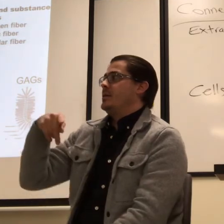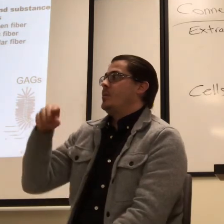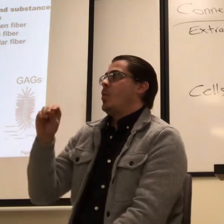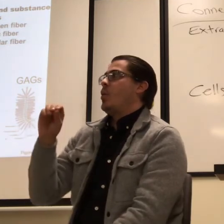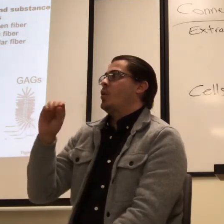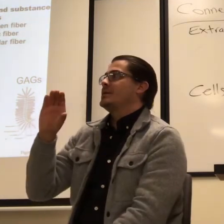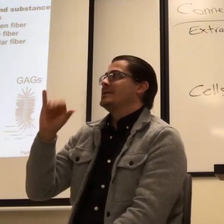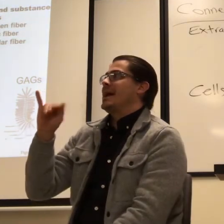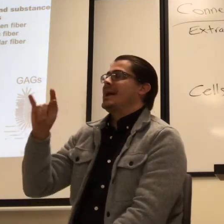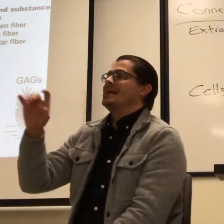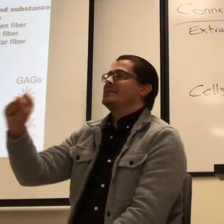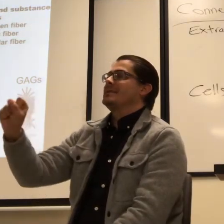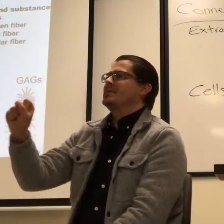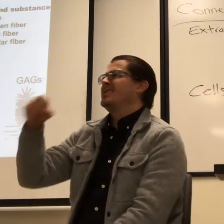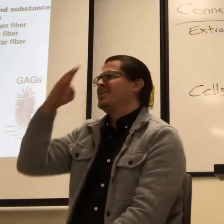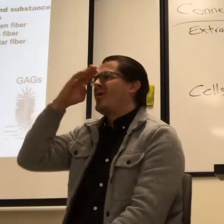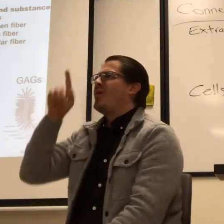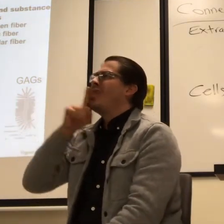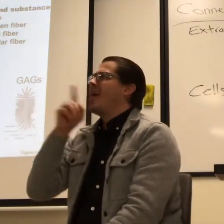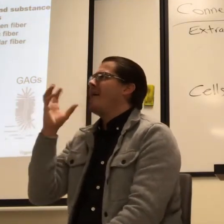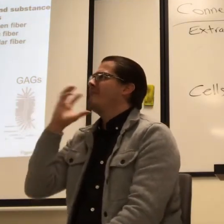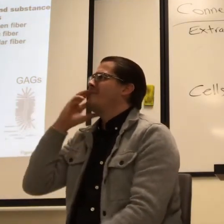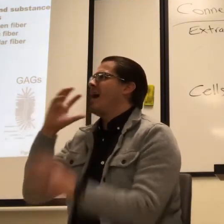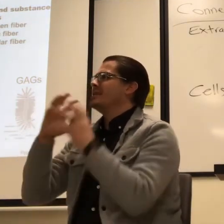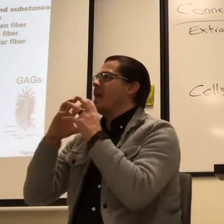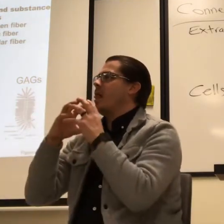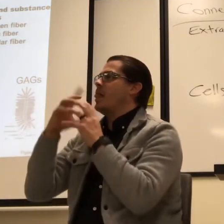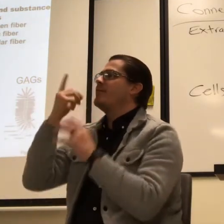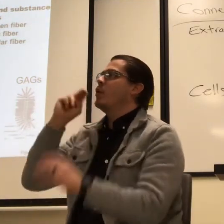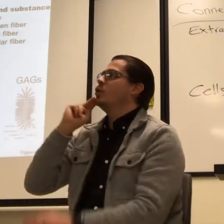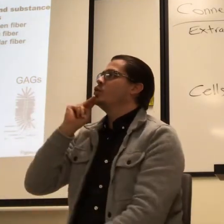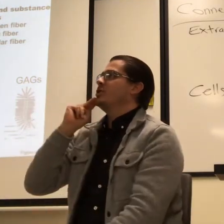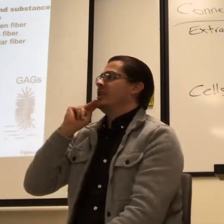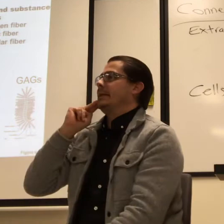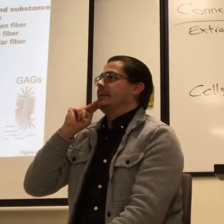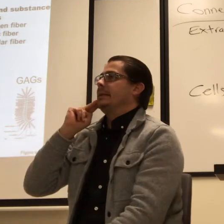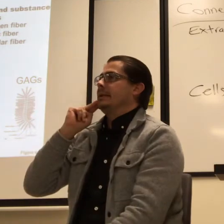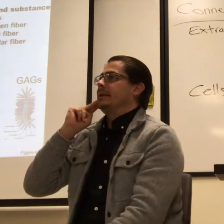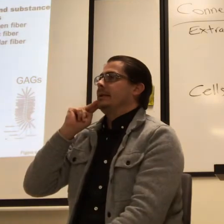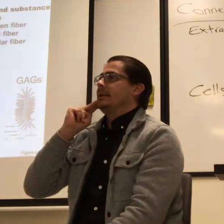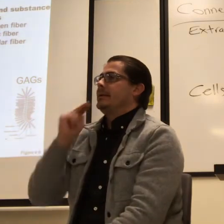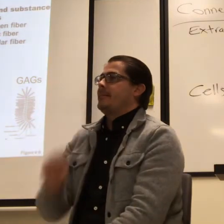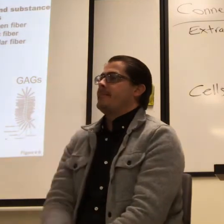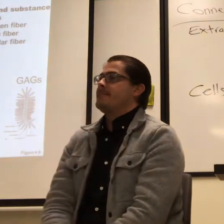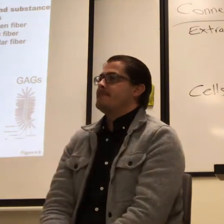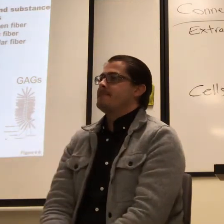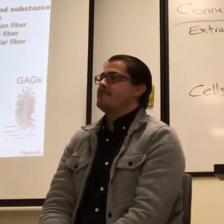commonly known as fat cells. And those are mostly for nutrition.